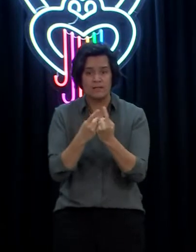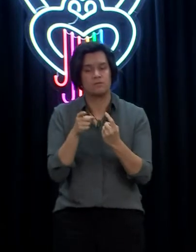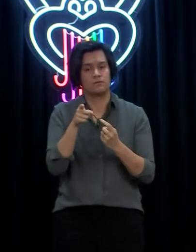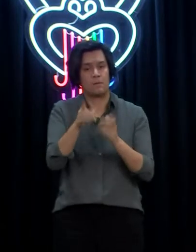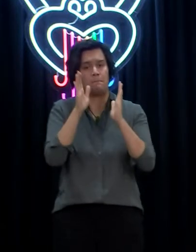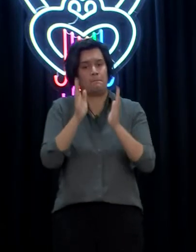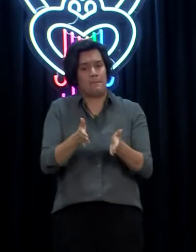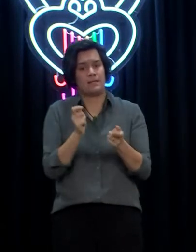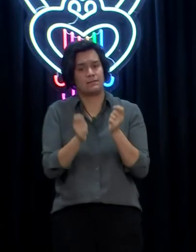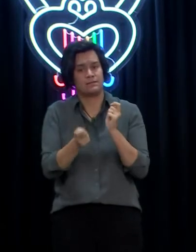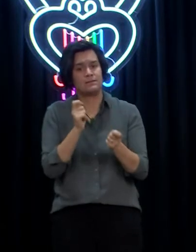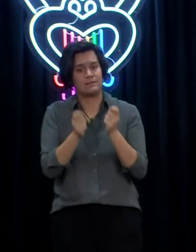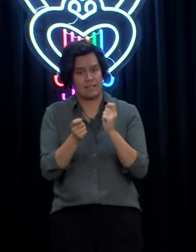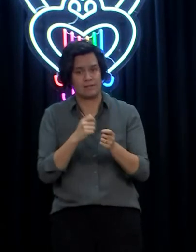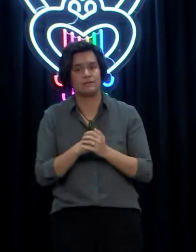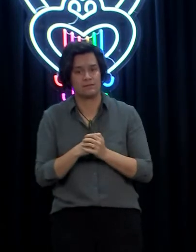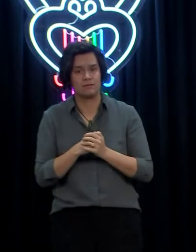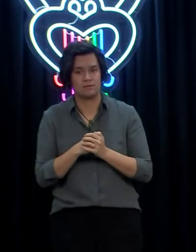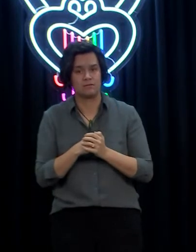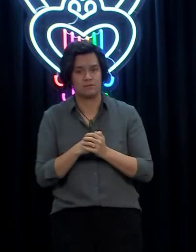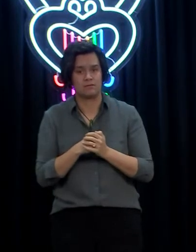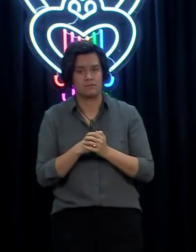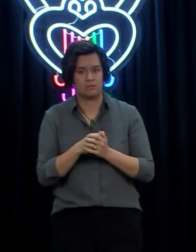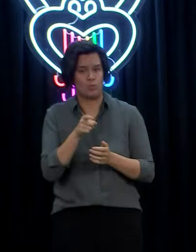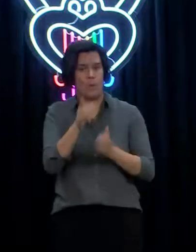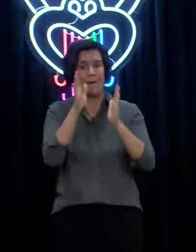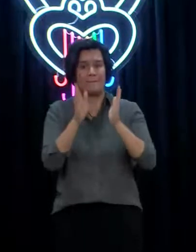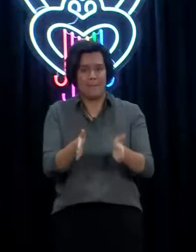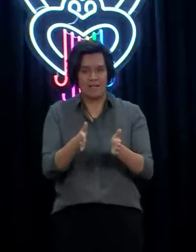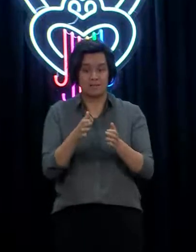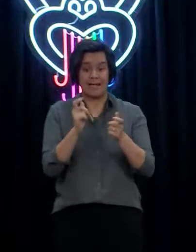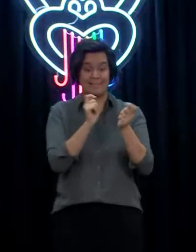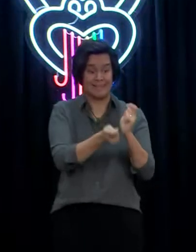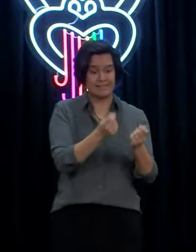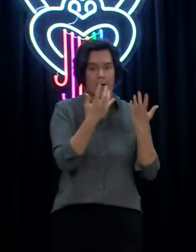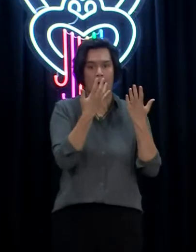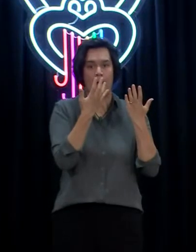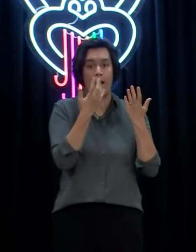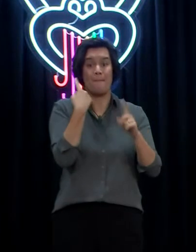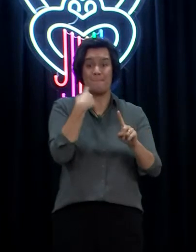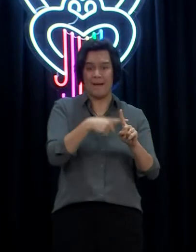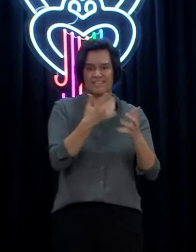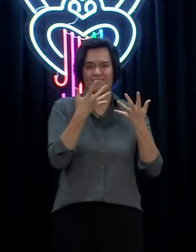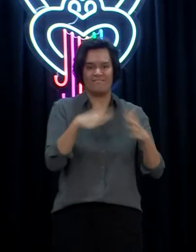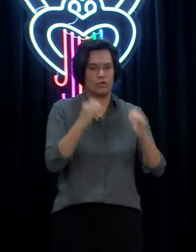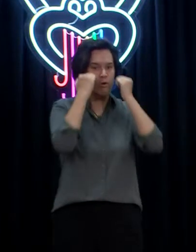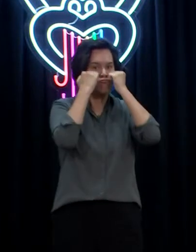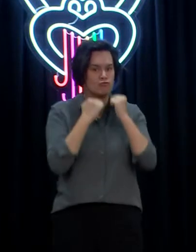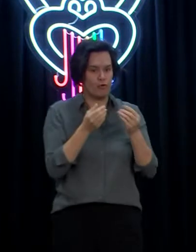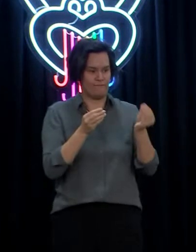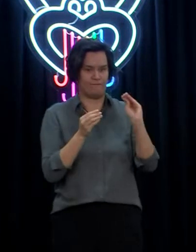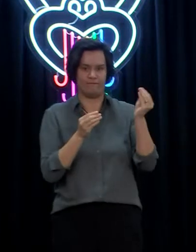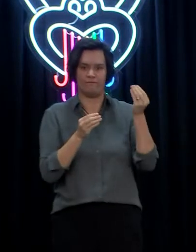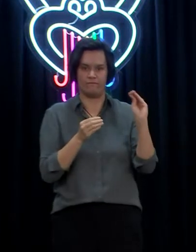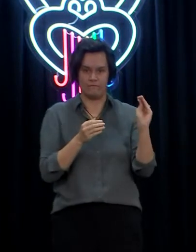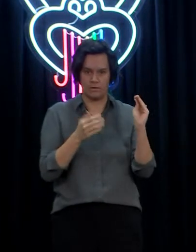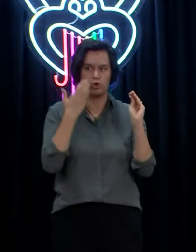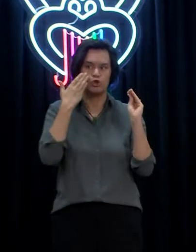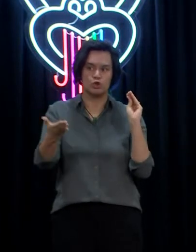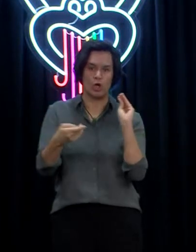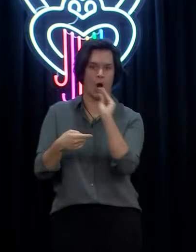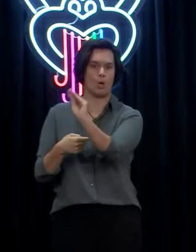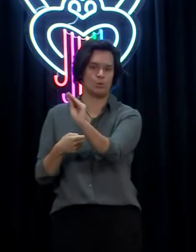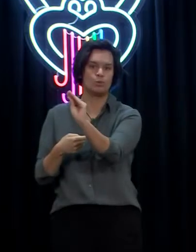around Auckland, to ensure that you carry evidence to prove that you've had a COVID test in the past 7